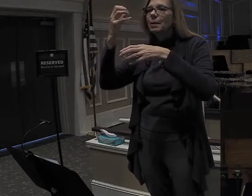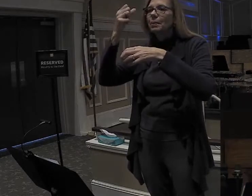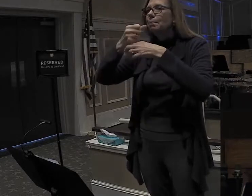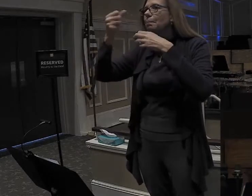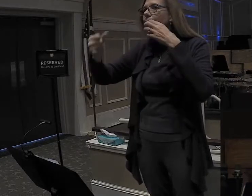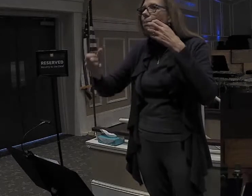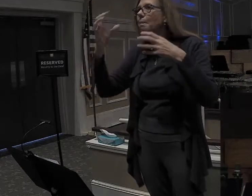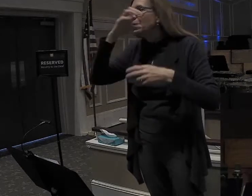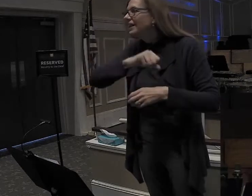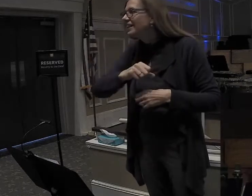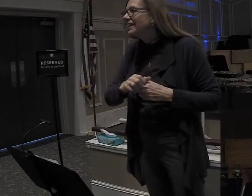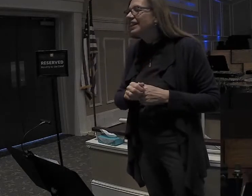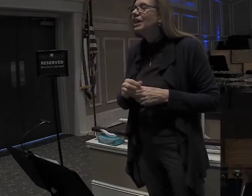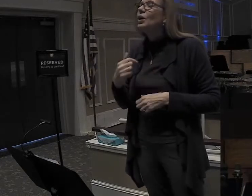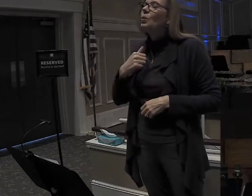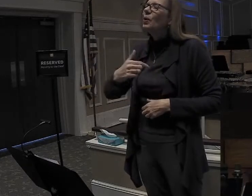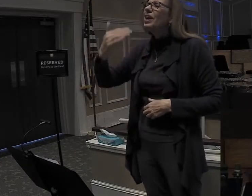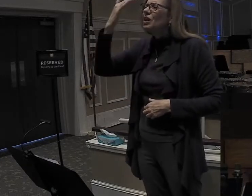That's us.